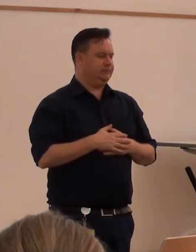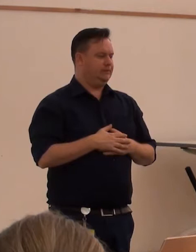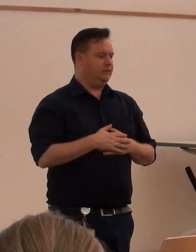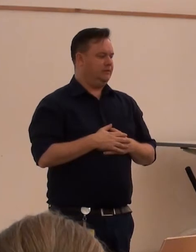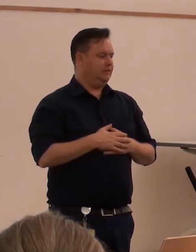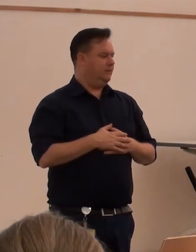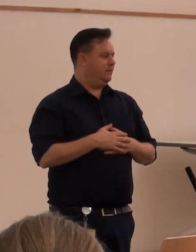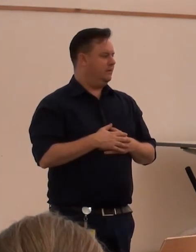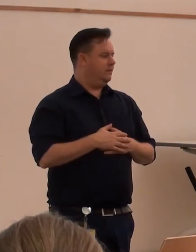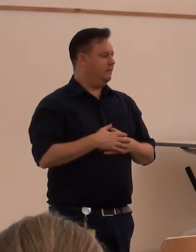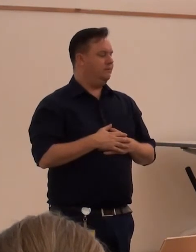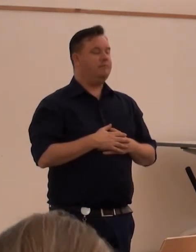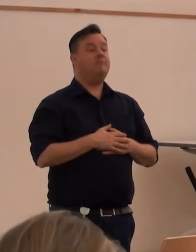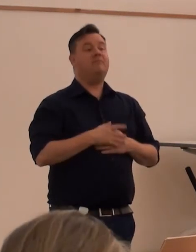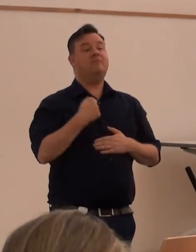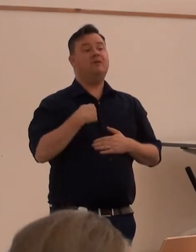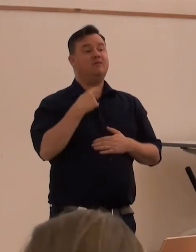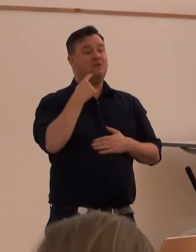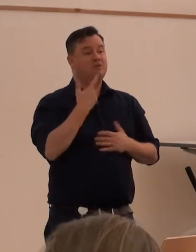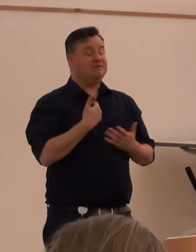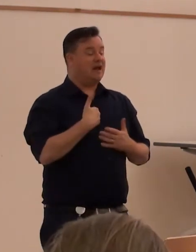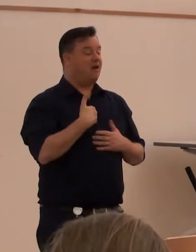big girl who had to think that art was supposed to be games.